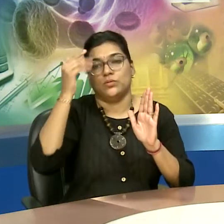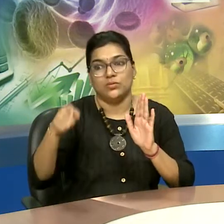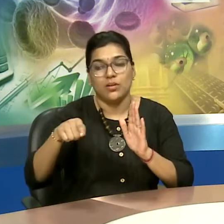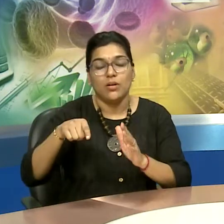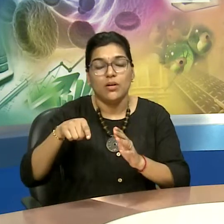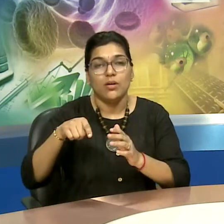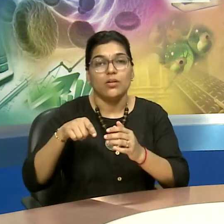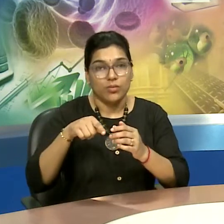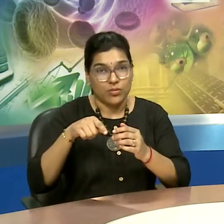to